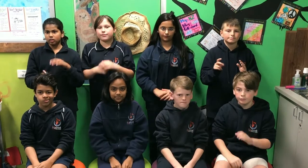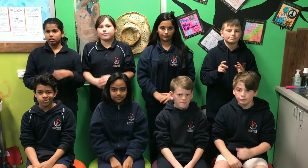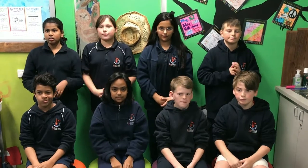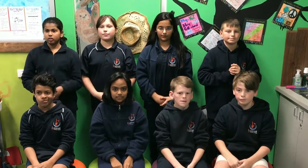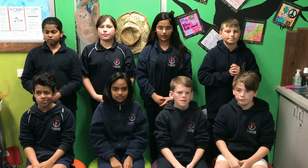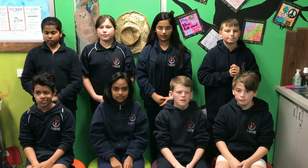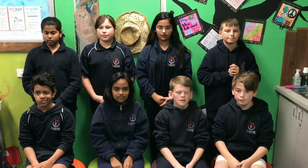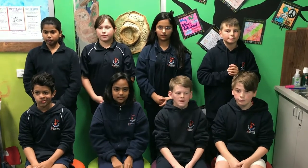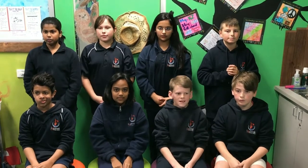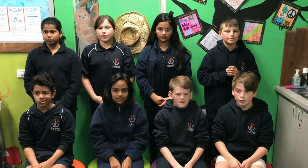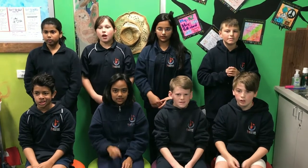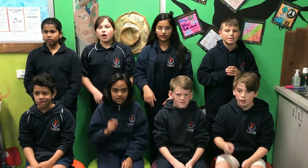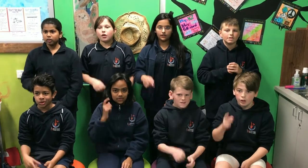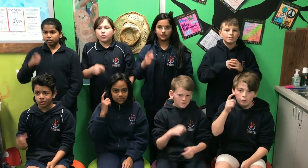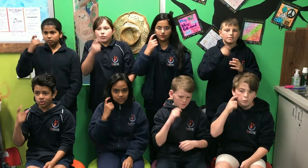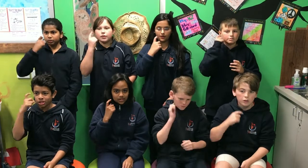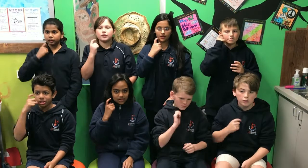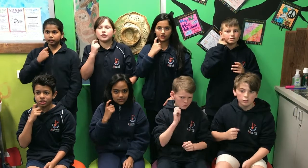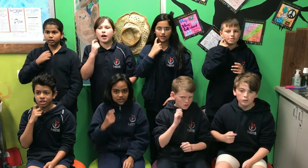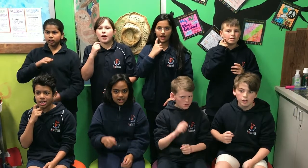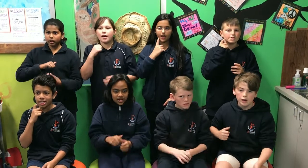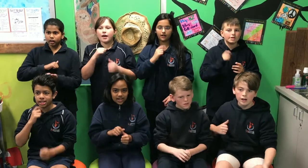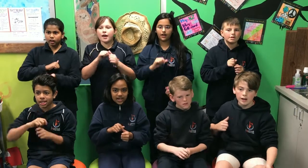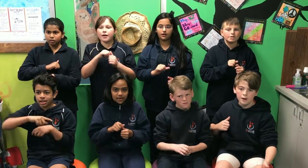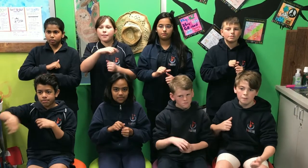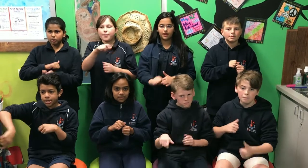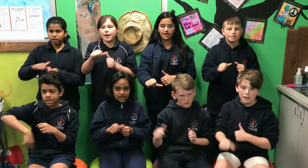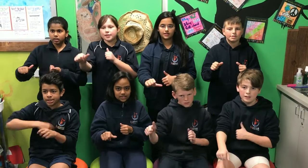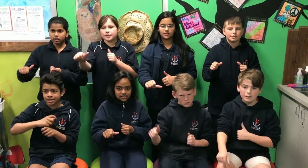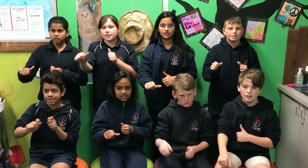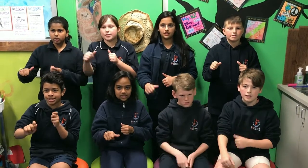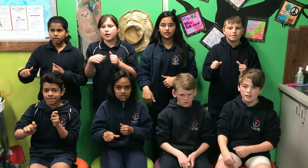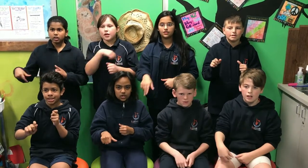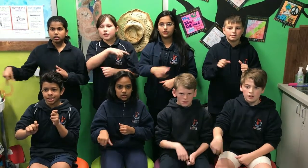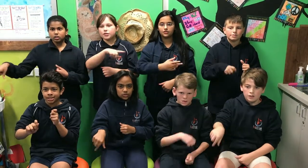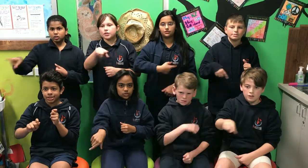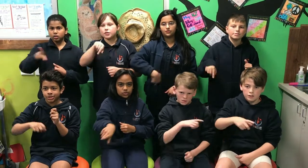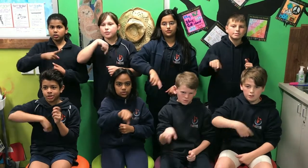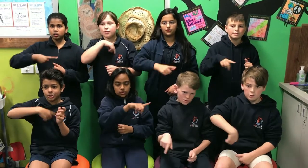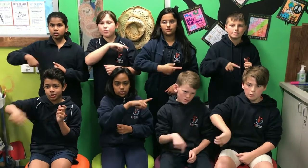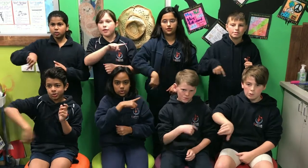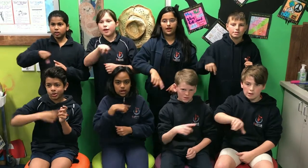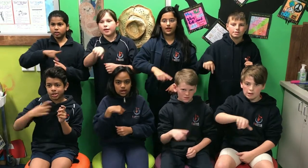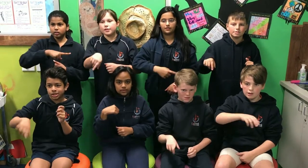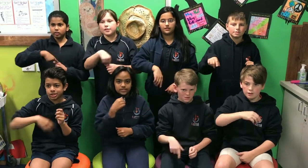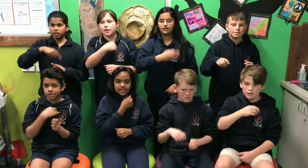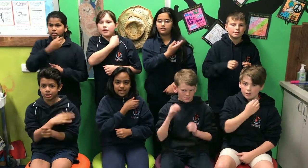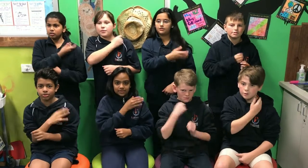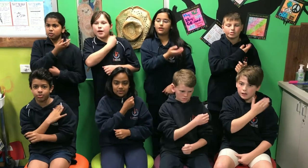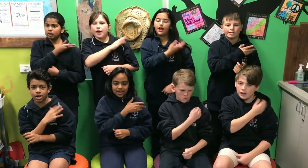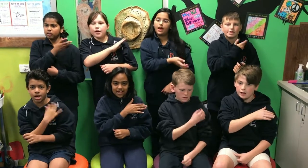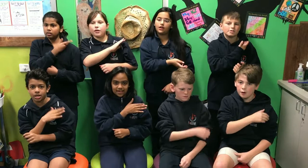We'll try our best to do ourselves proud,